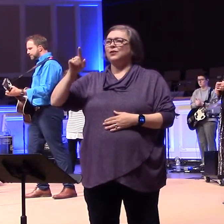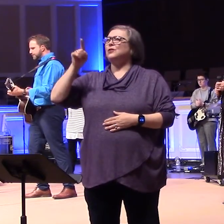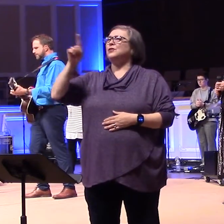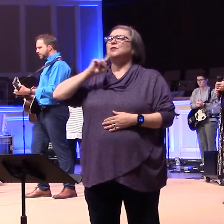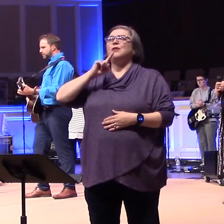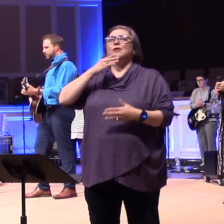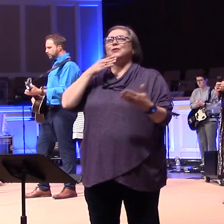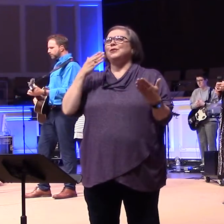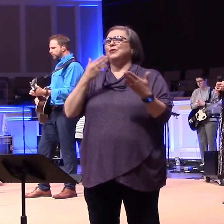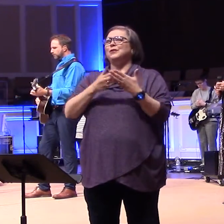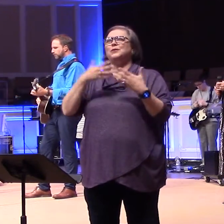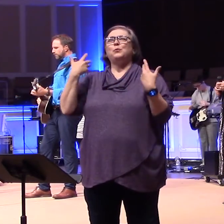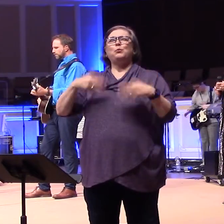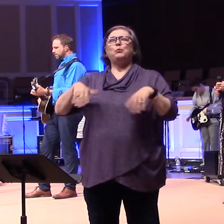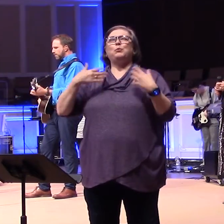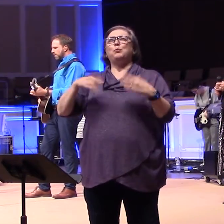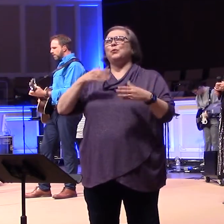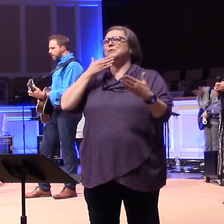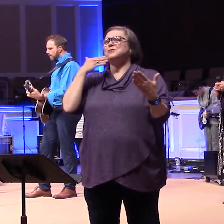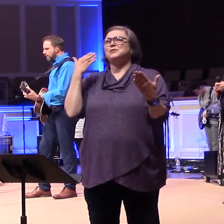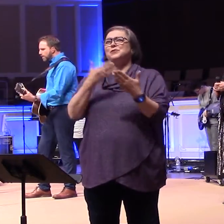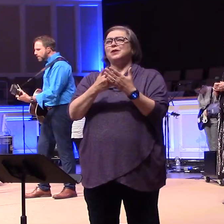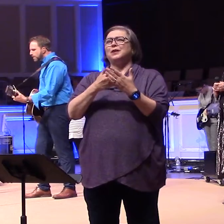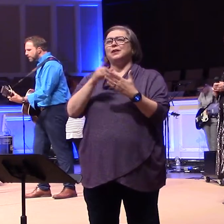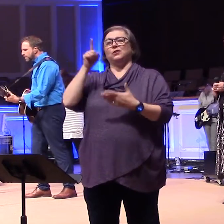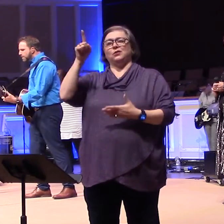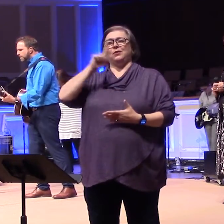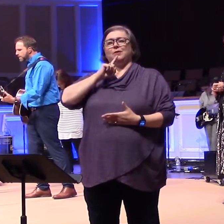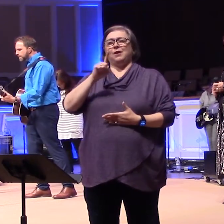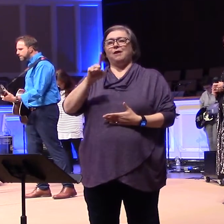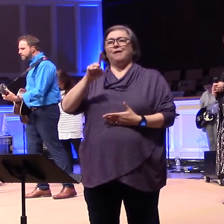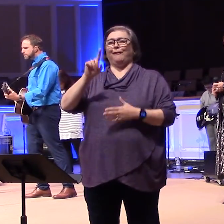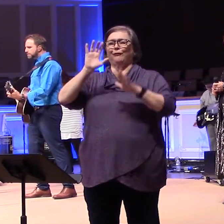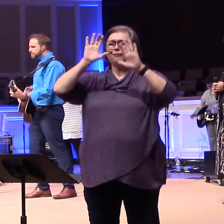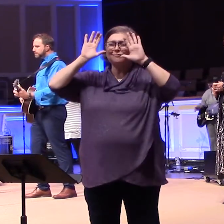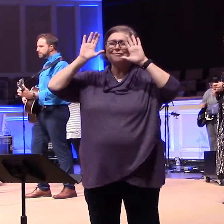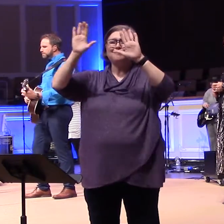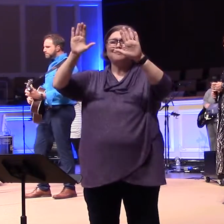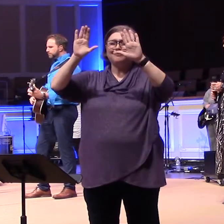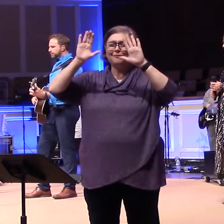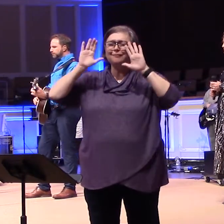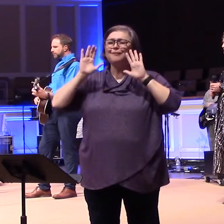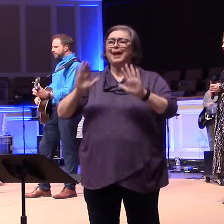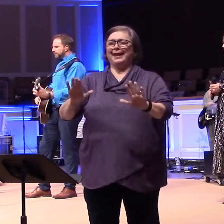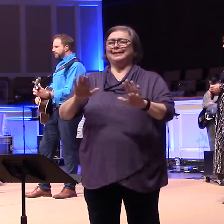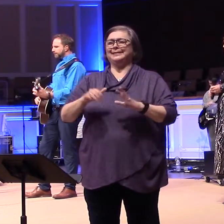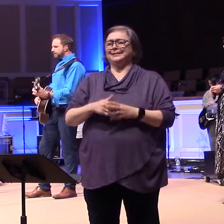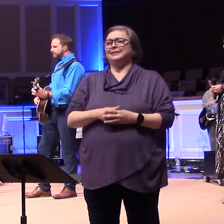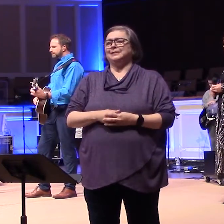so good. And you're not only good, you're great.